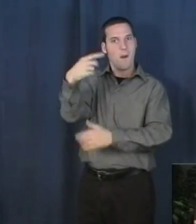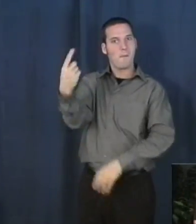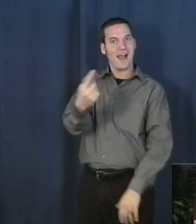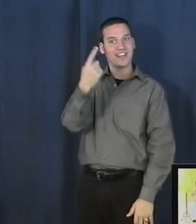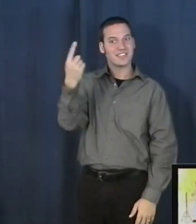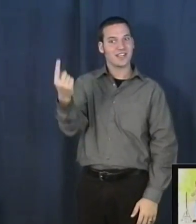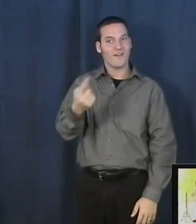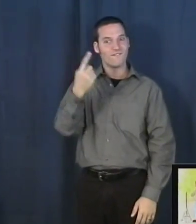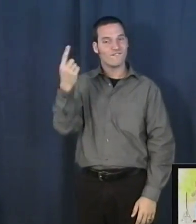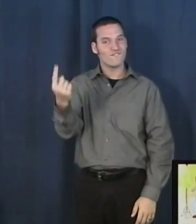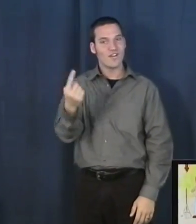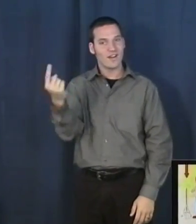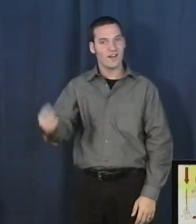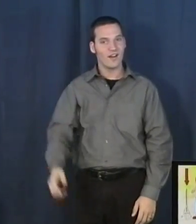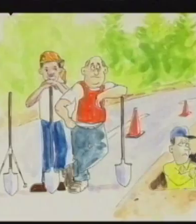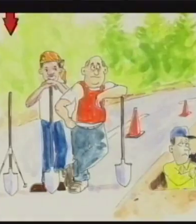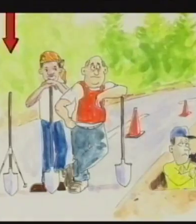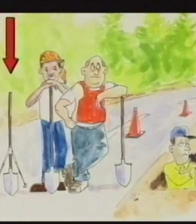that will stand up by itself.